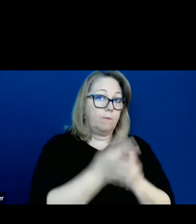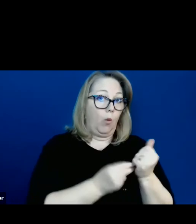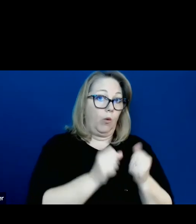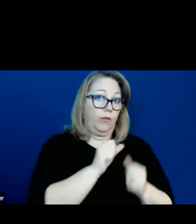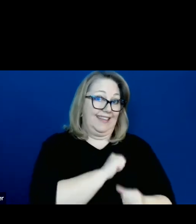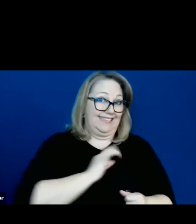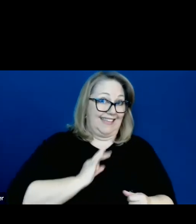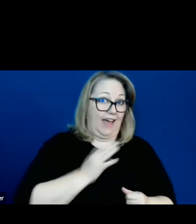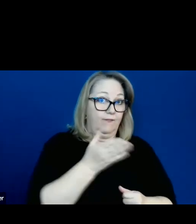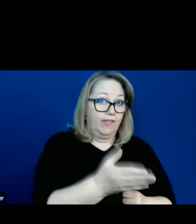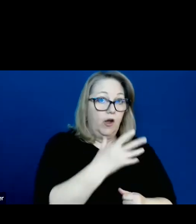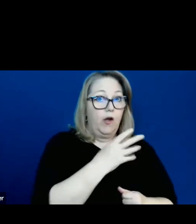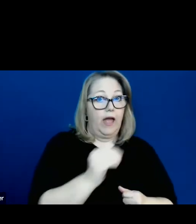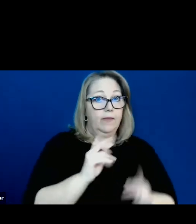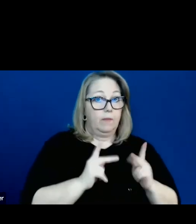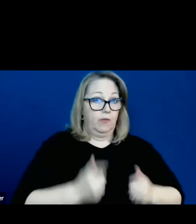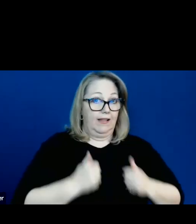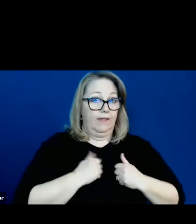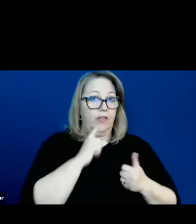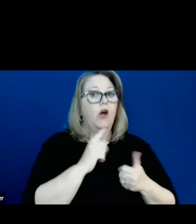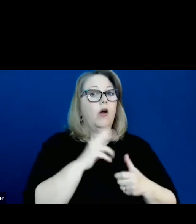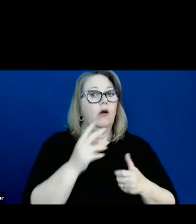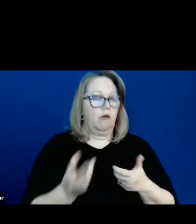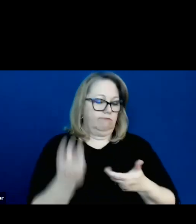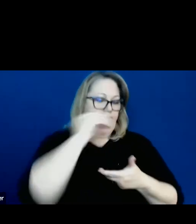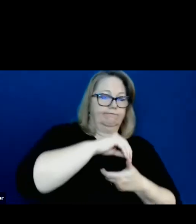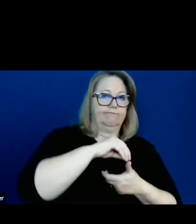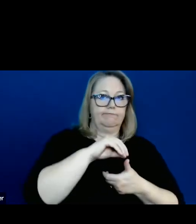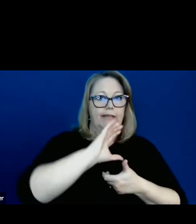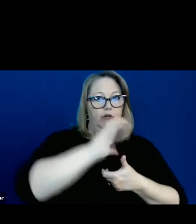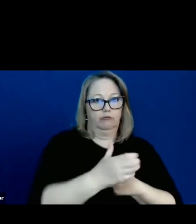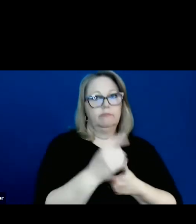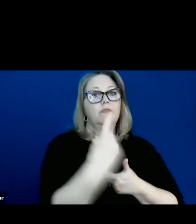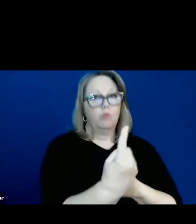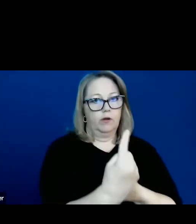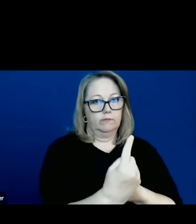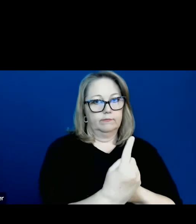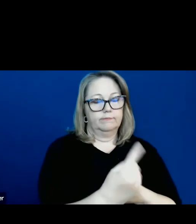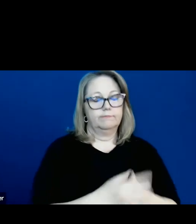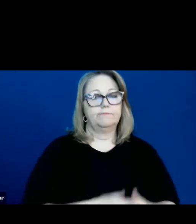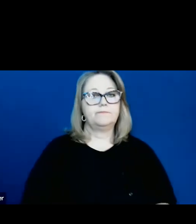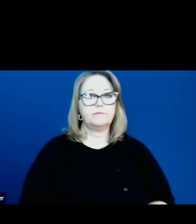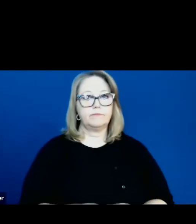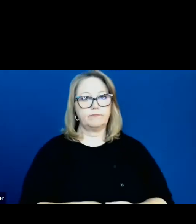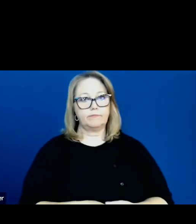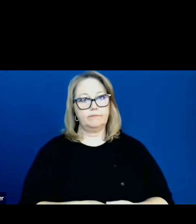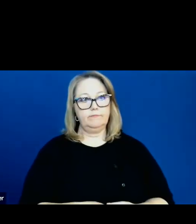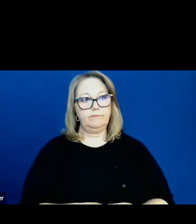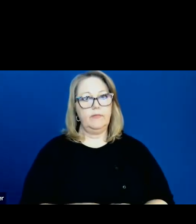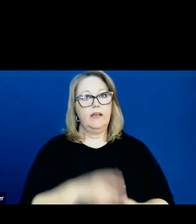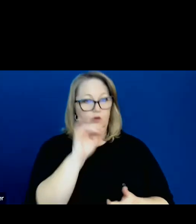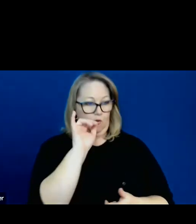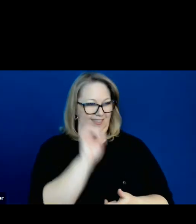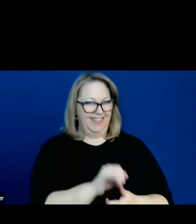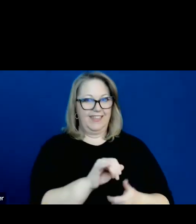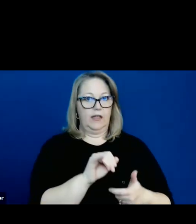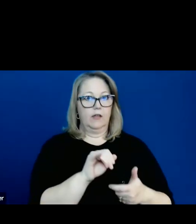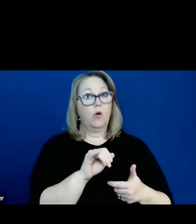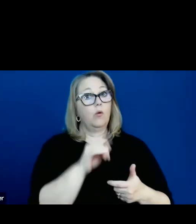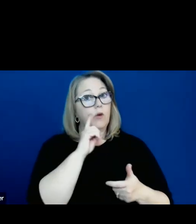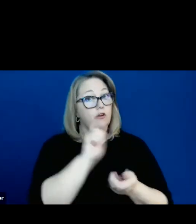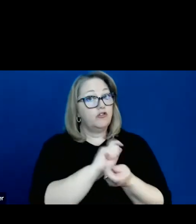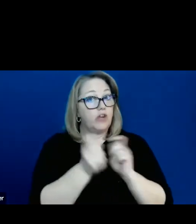ensure these populations are also included in tier one. We are finalizing the updated vaccine playbook to include the most